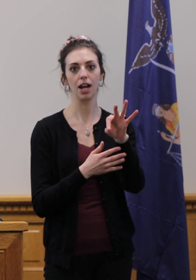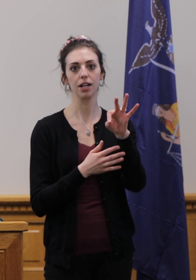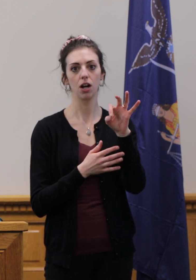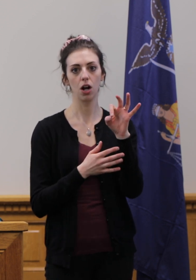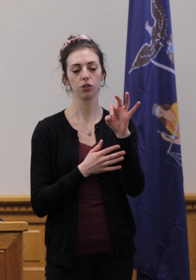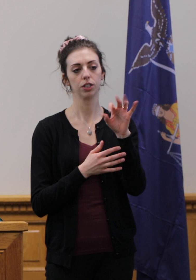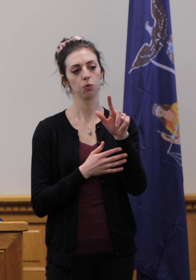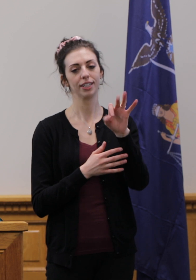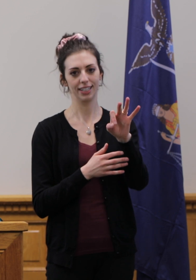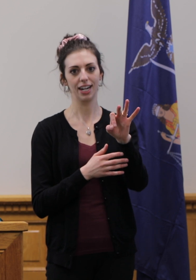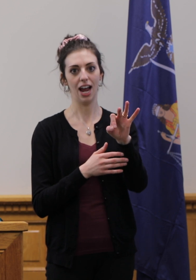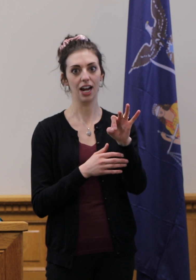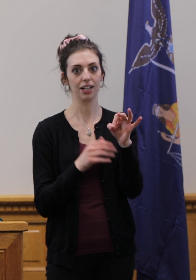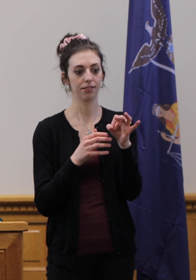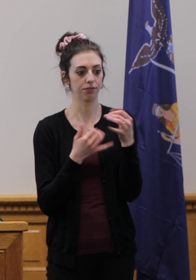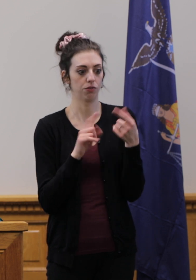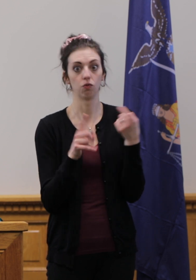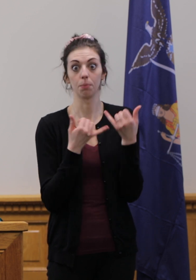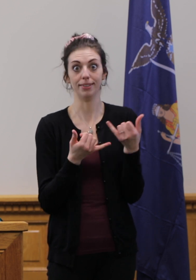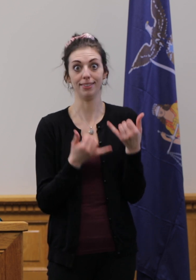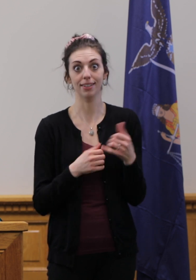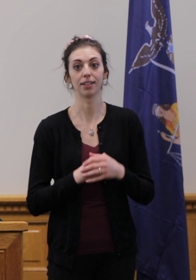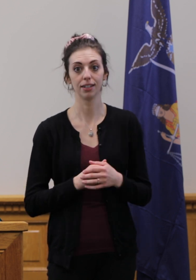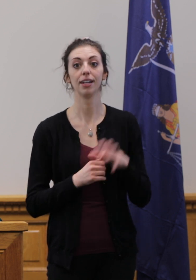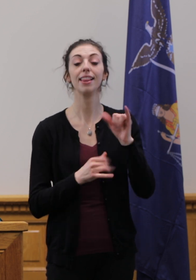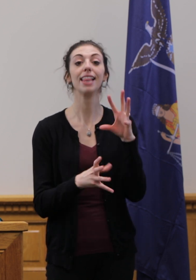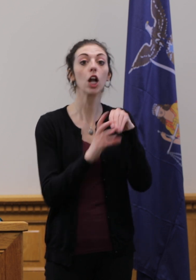3,929 as of this afternoon. This includes